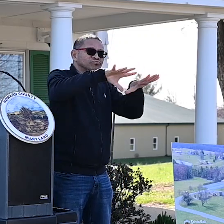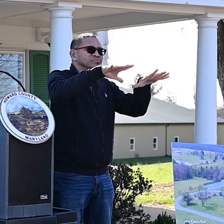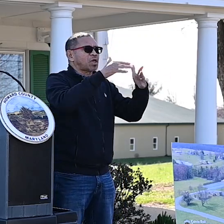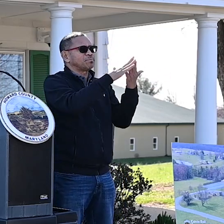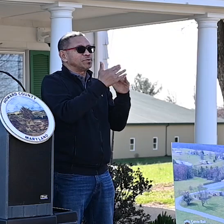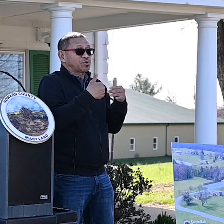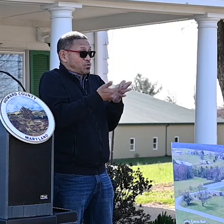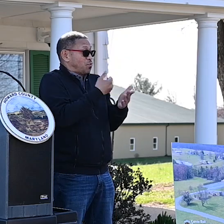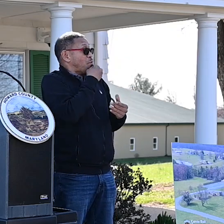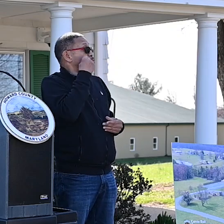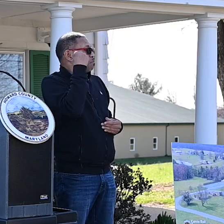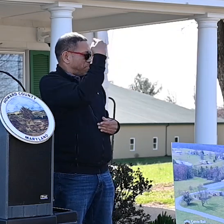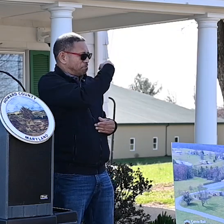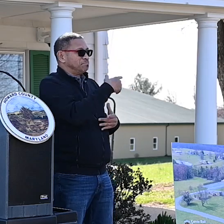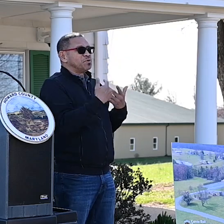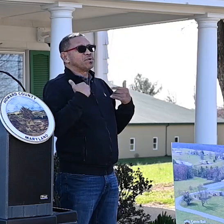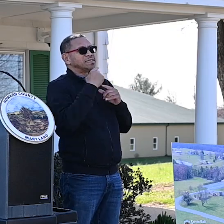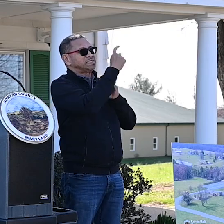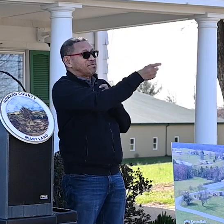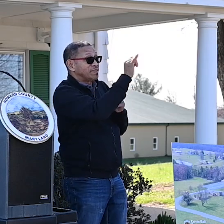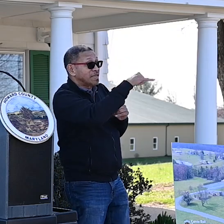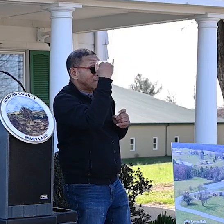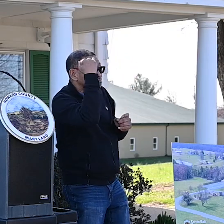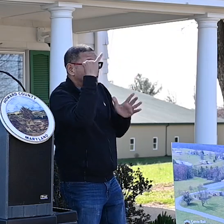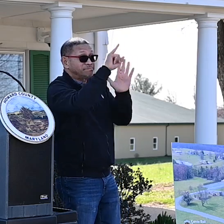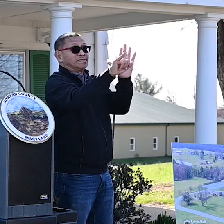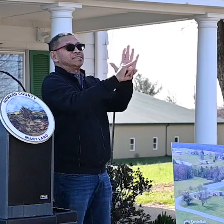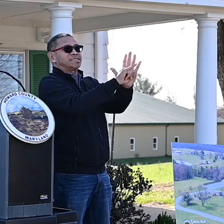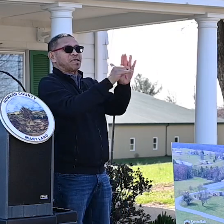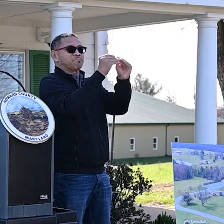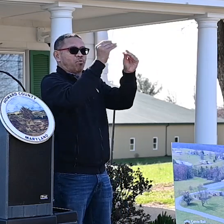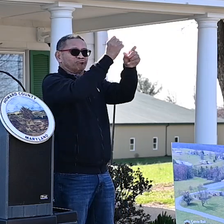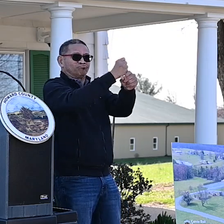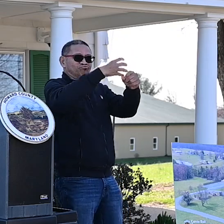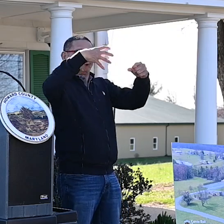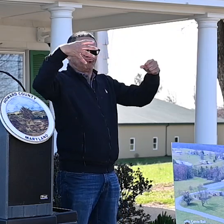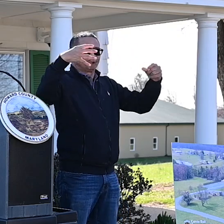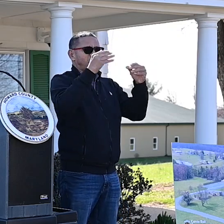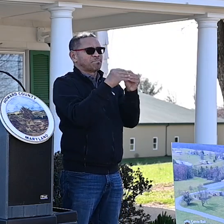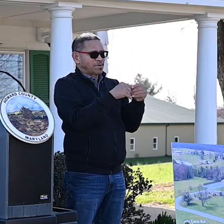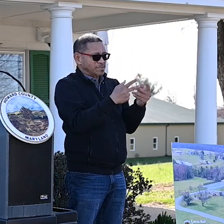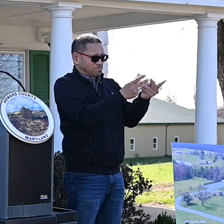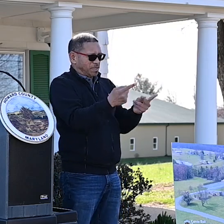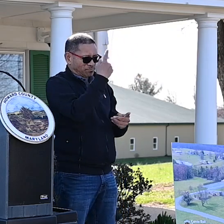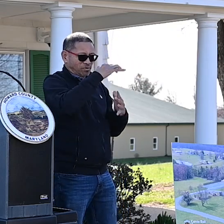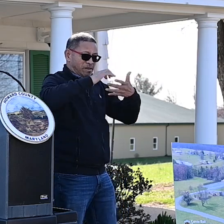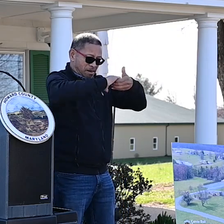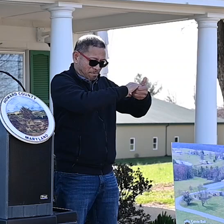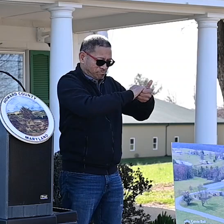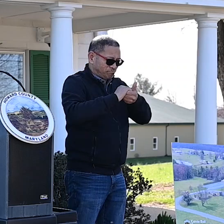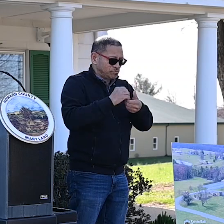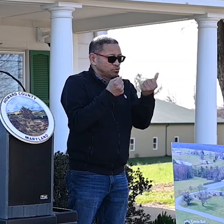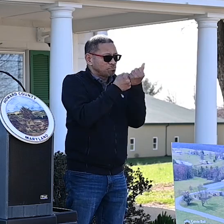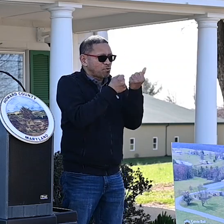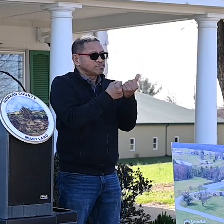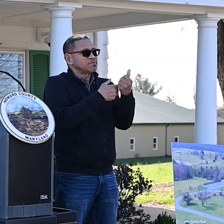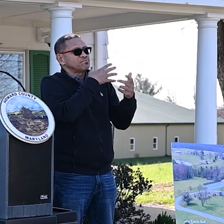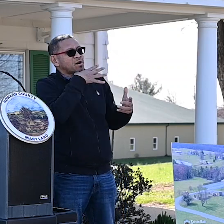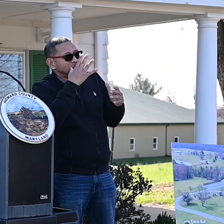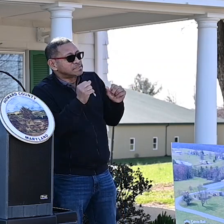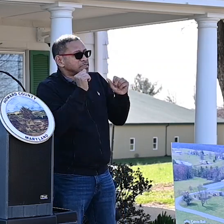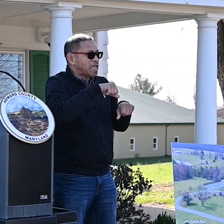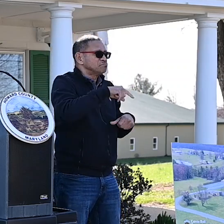this new home of the Office of Agriculture, we're giving that identity room to grow. This space will serve as a hub for collaboration and support where